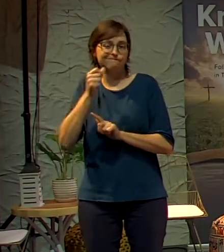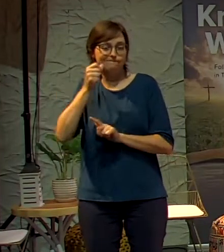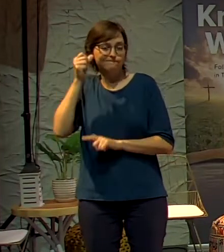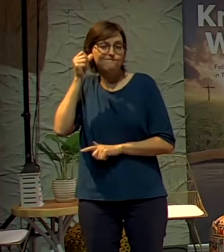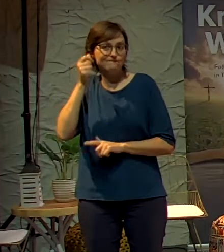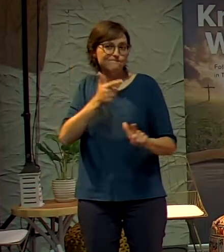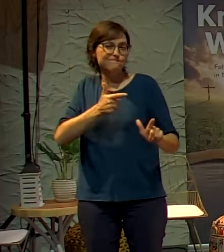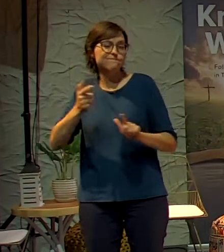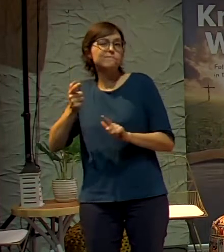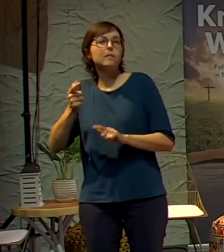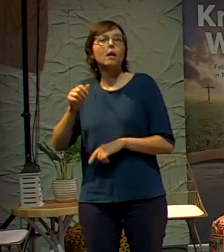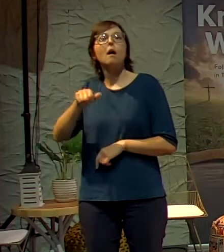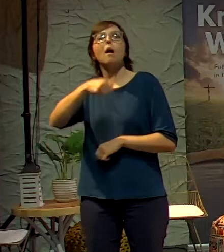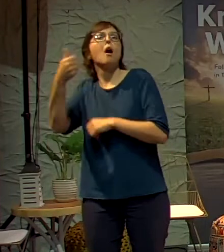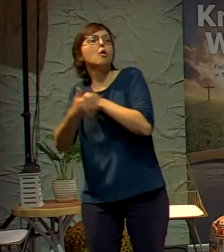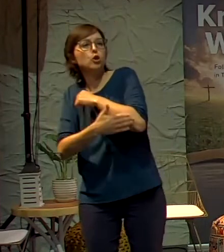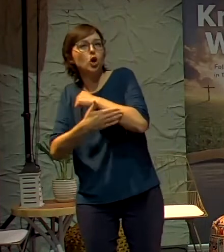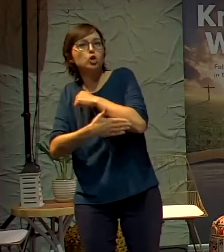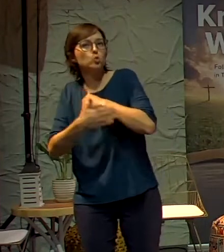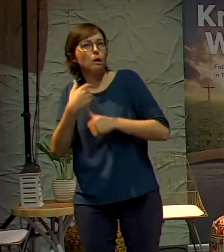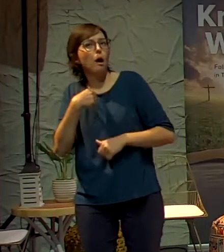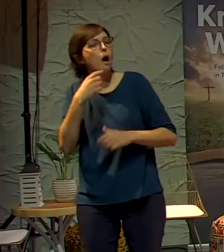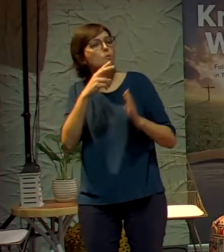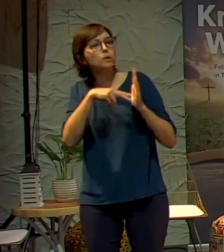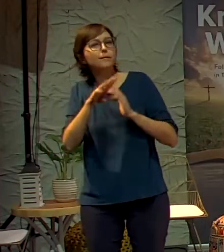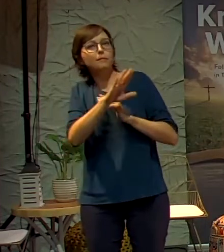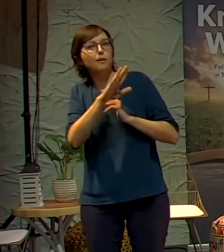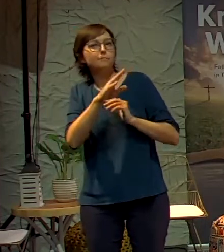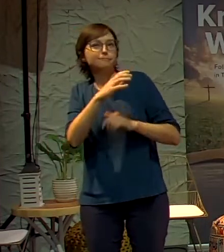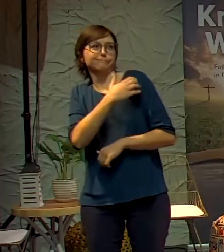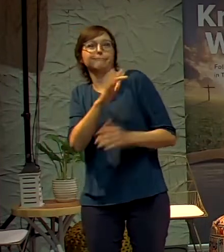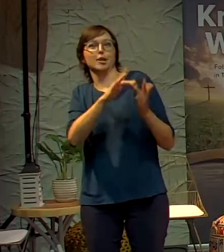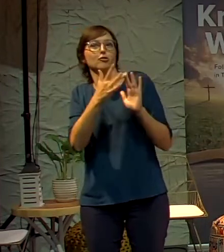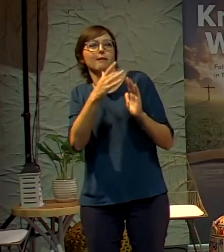And I actually found out from another country that there was a shooting in Austin, which, you know, the power of the internet.